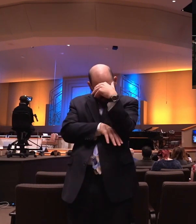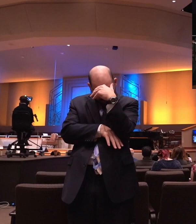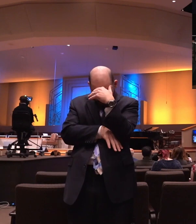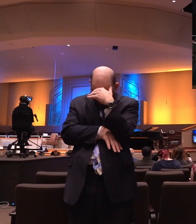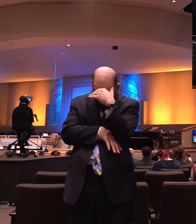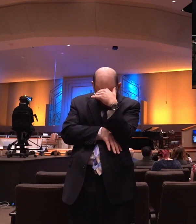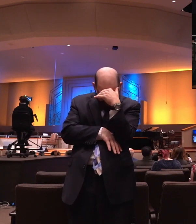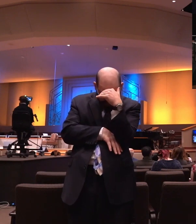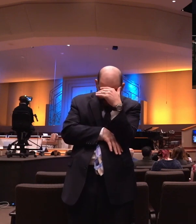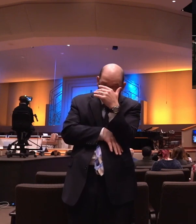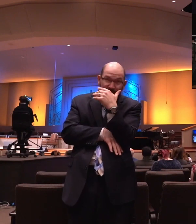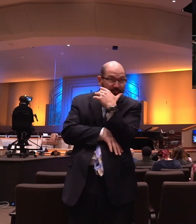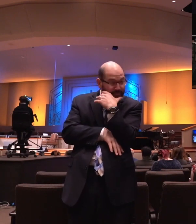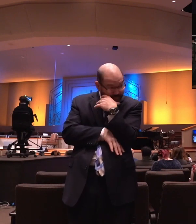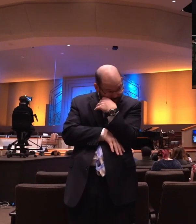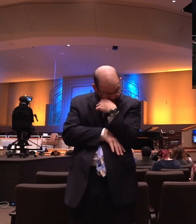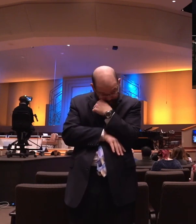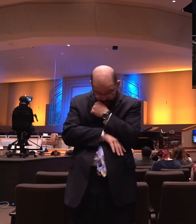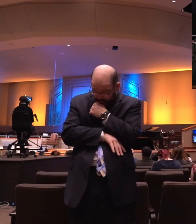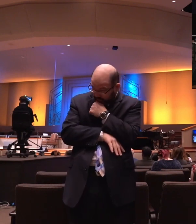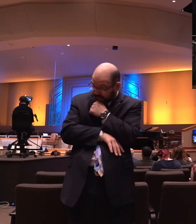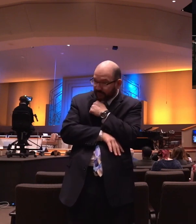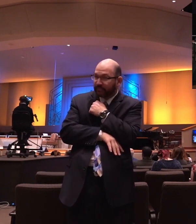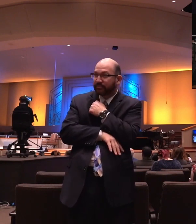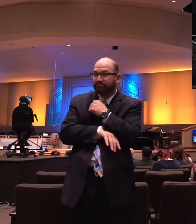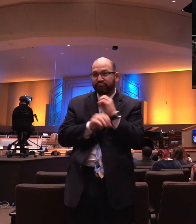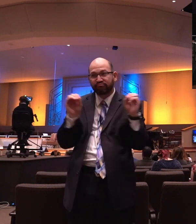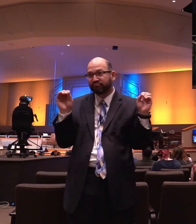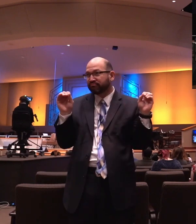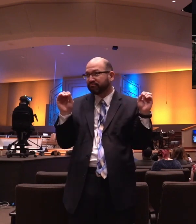You don't flinch. And you don't breathe.